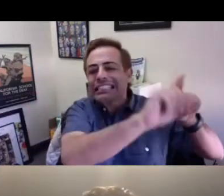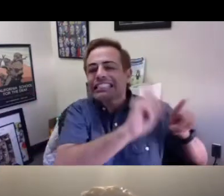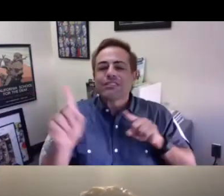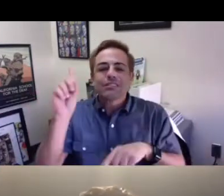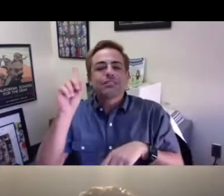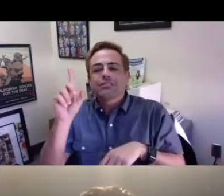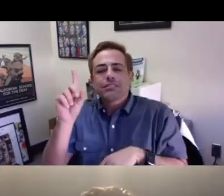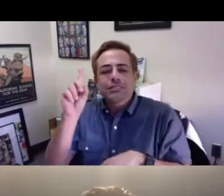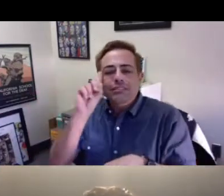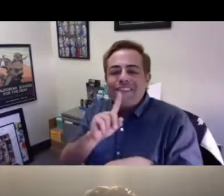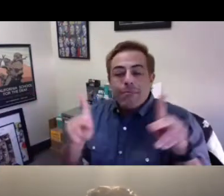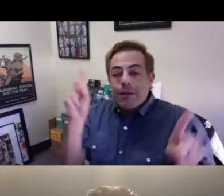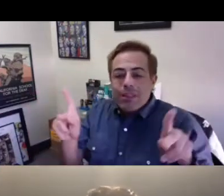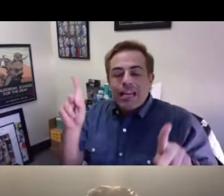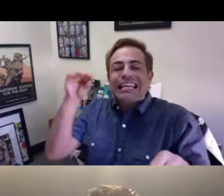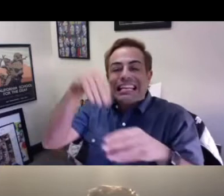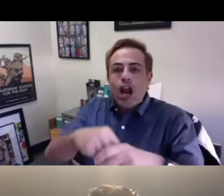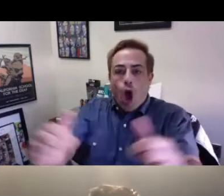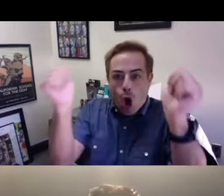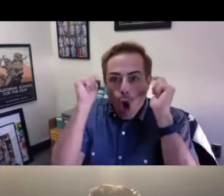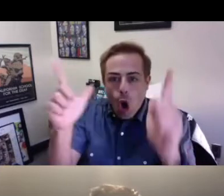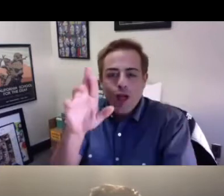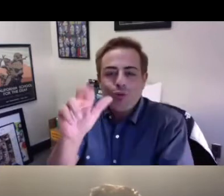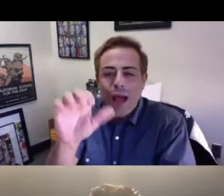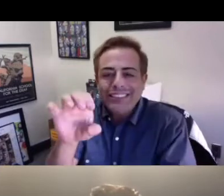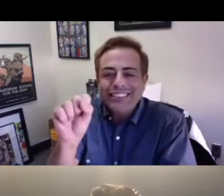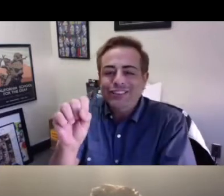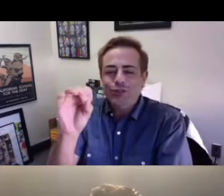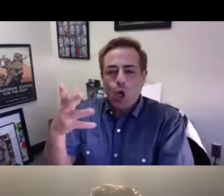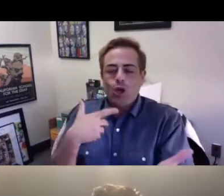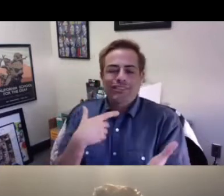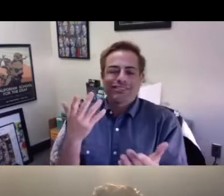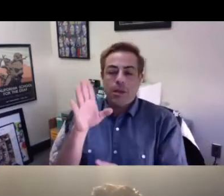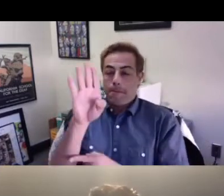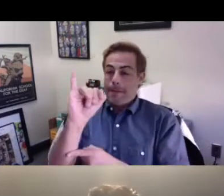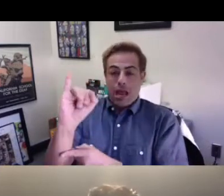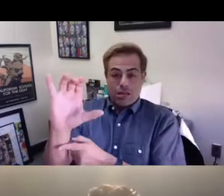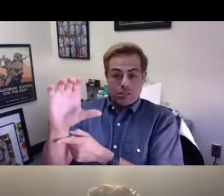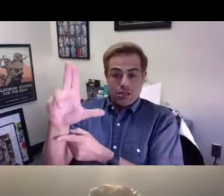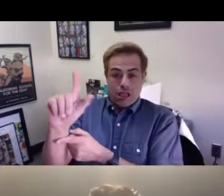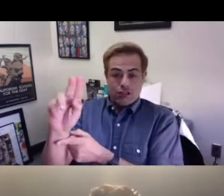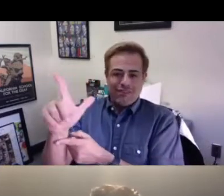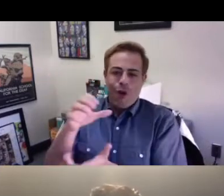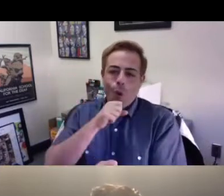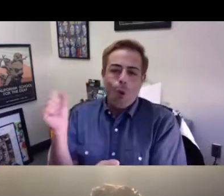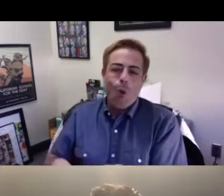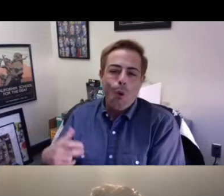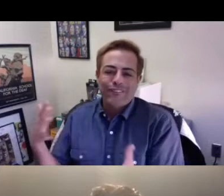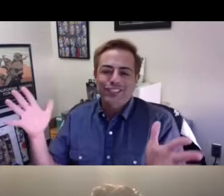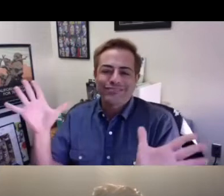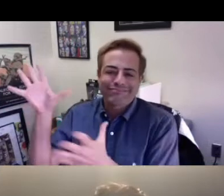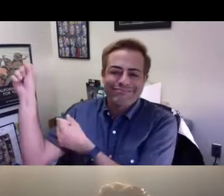had research done about different deaf people, all races.